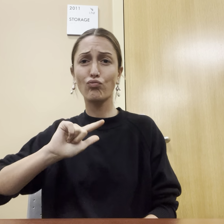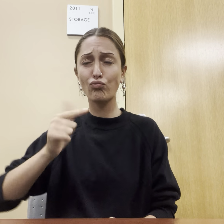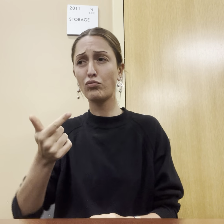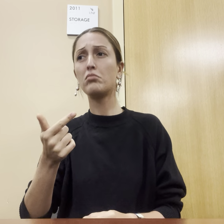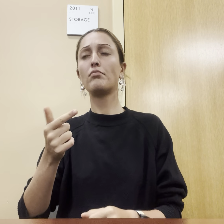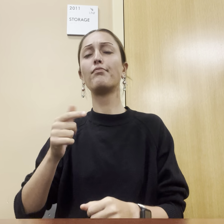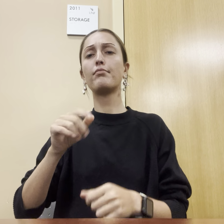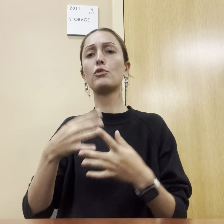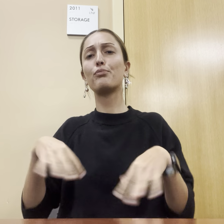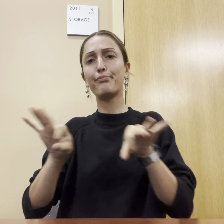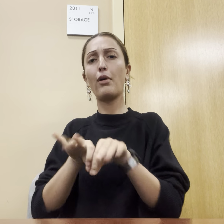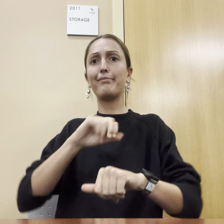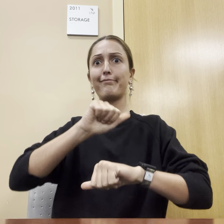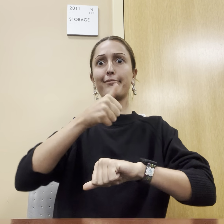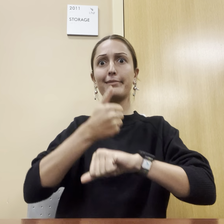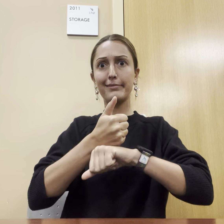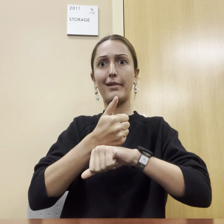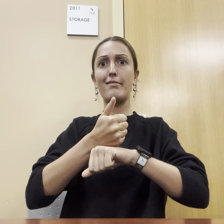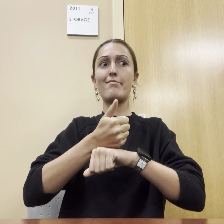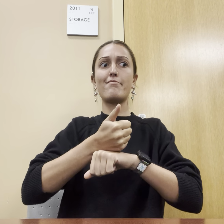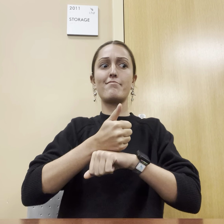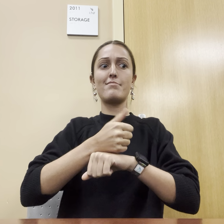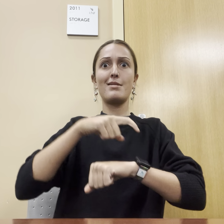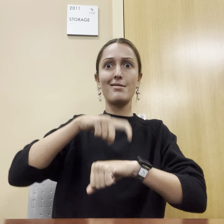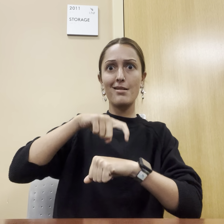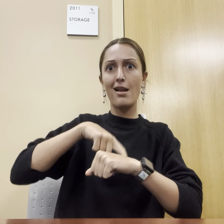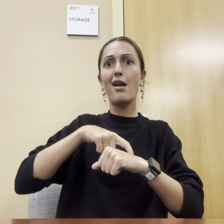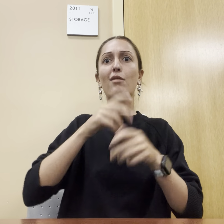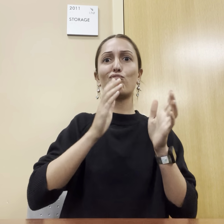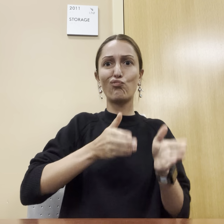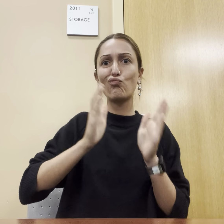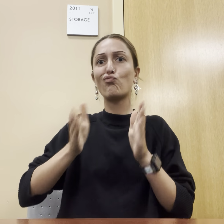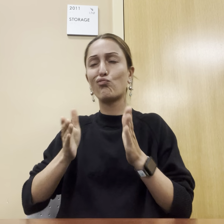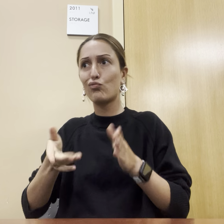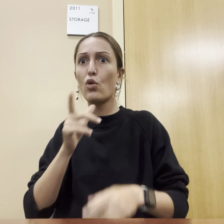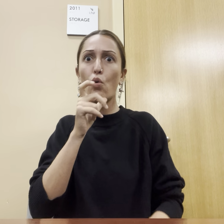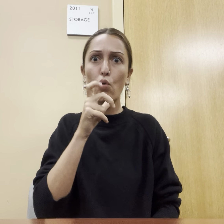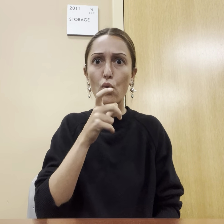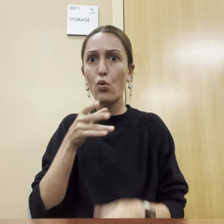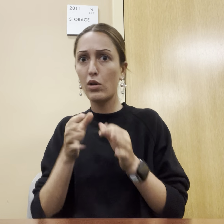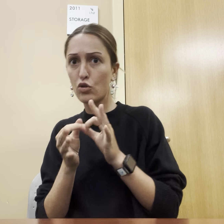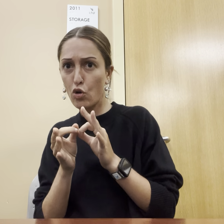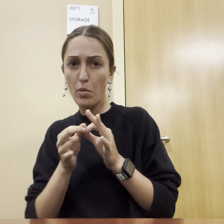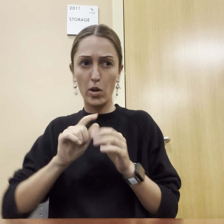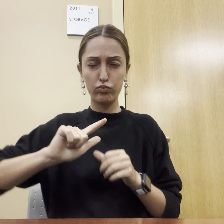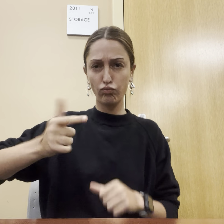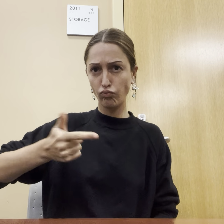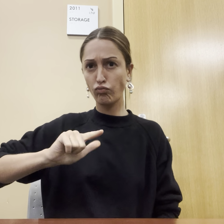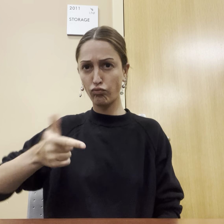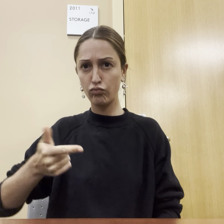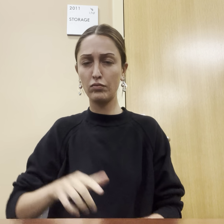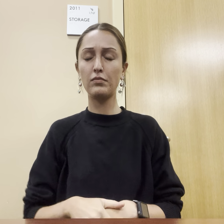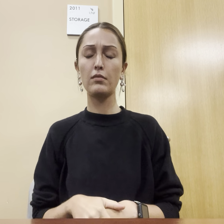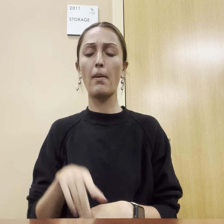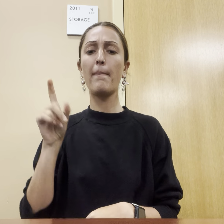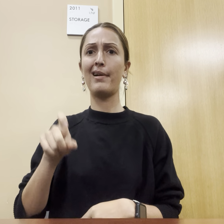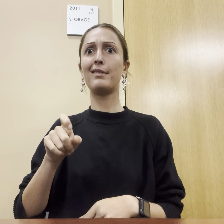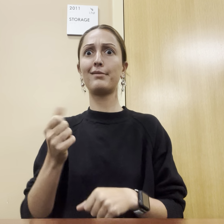it's more complex, then you can do 5 to 10 minutes. Just set that up with your team beforehand. And also, do not